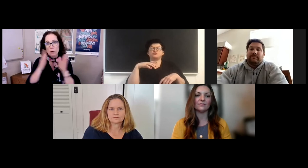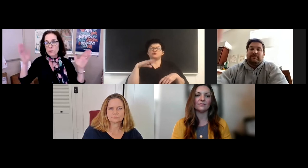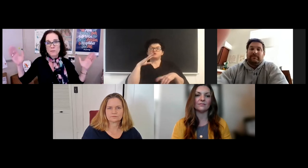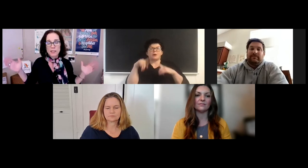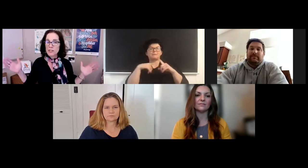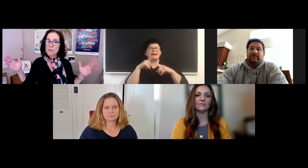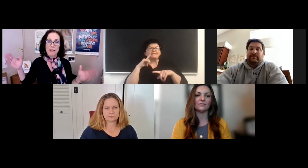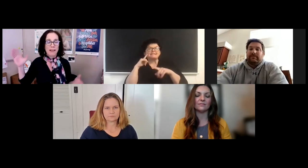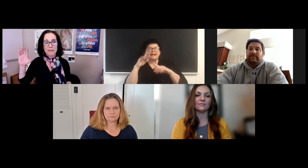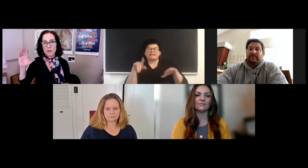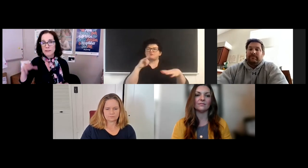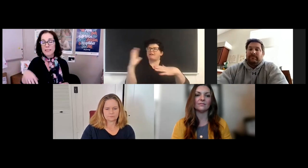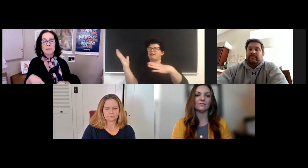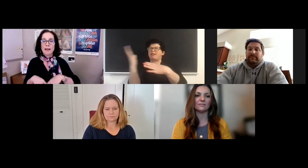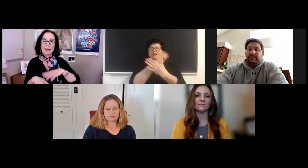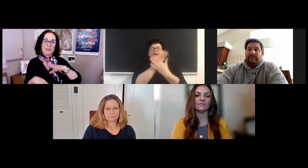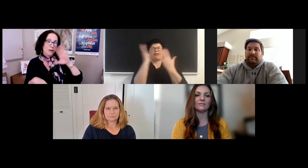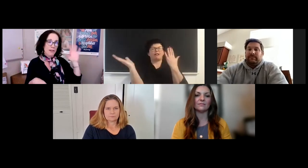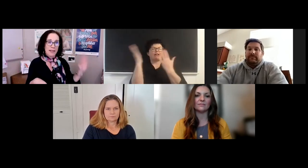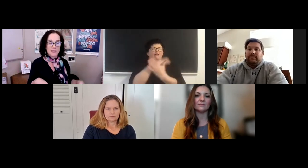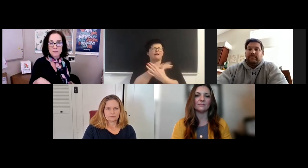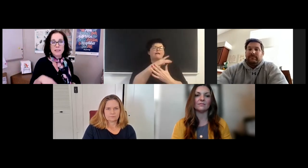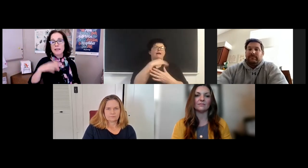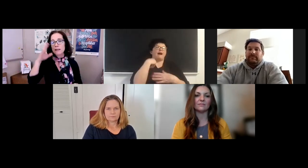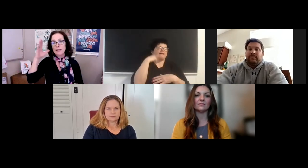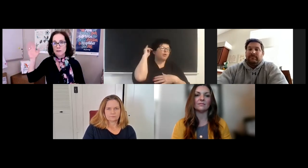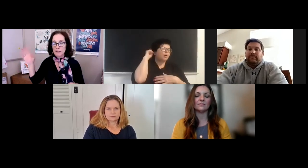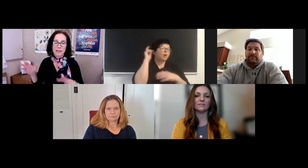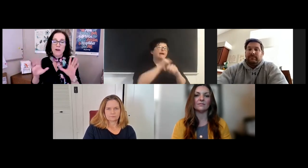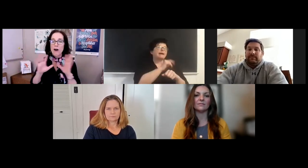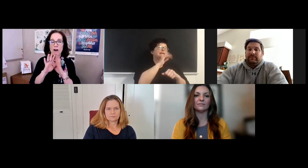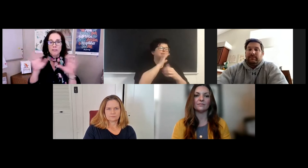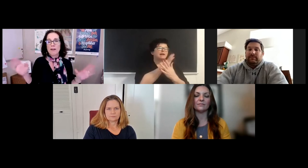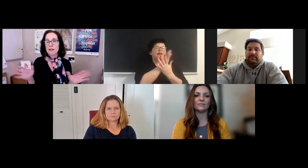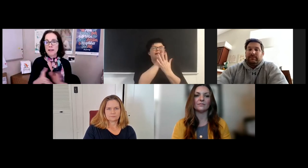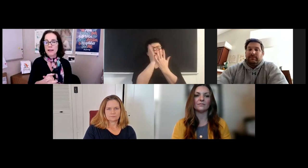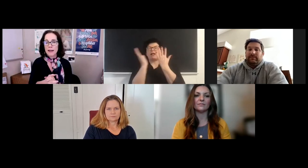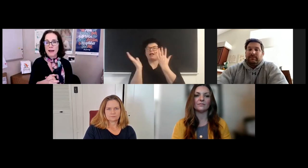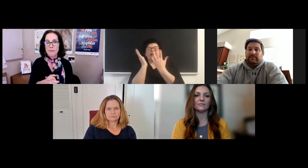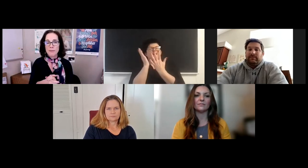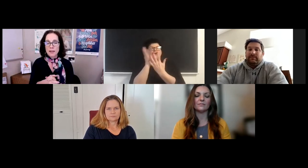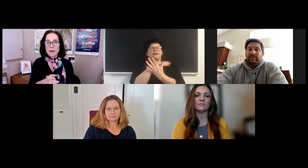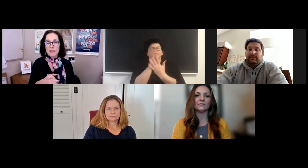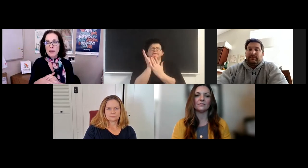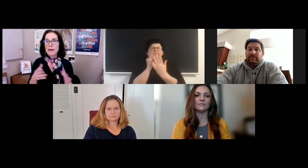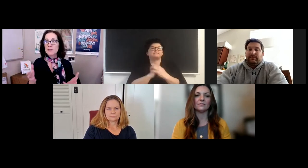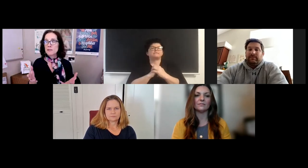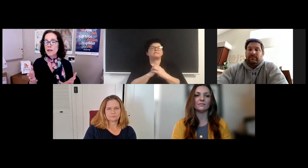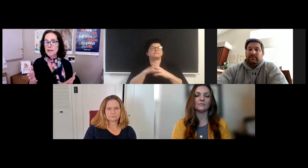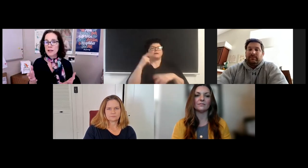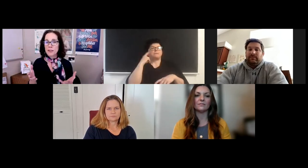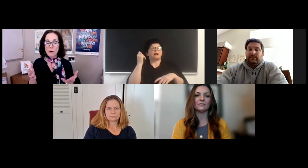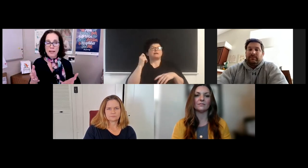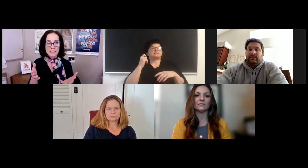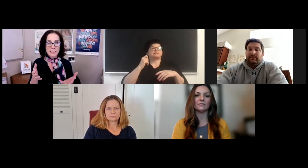the whole spectrum, whether they have cochlear implants, whether they can speak, you know, whether, you know, all of that. Because,